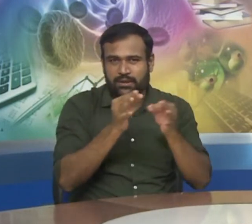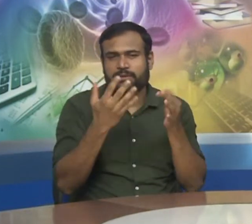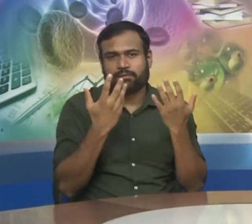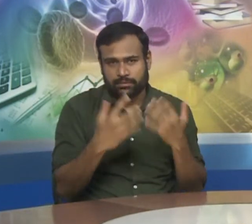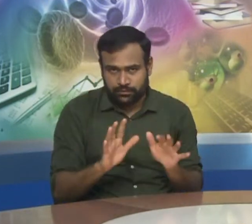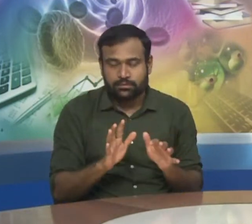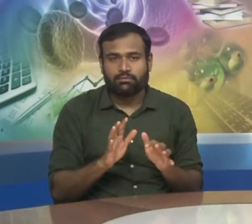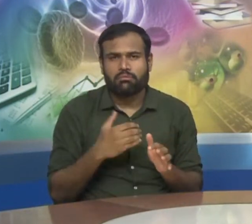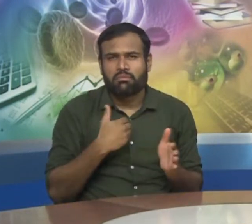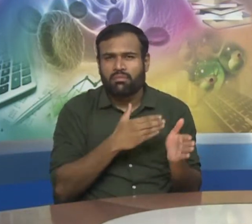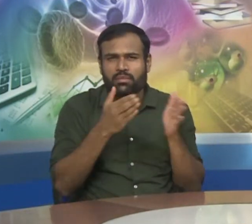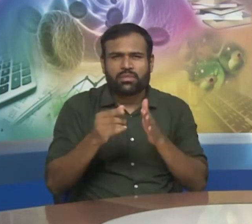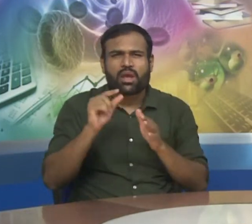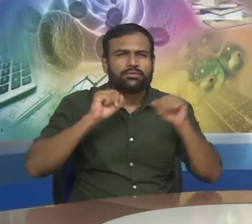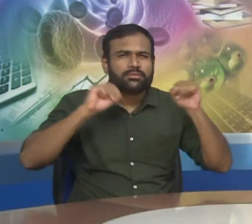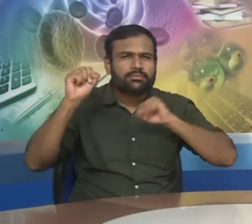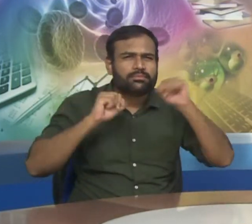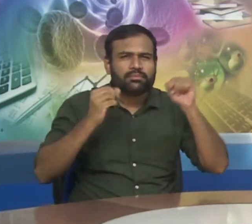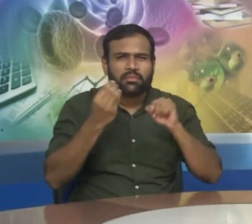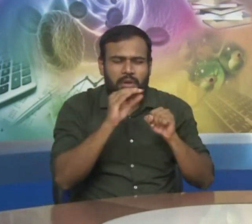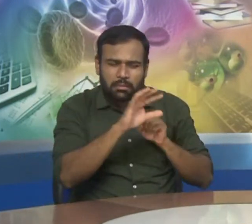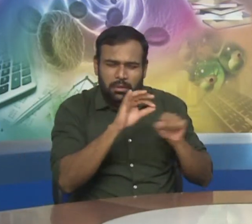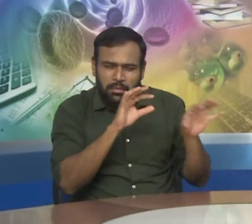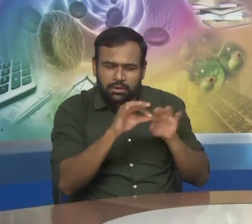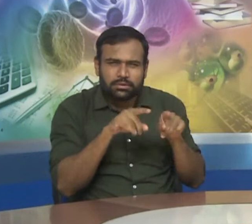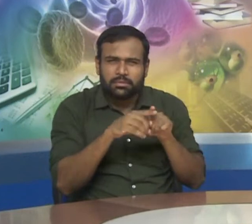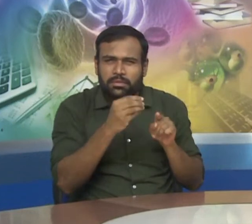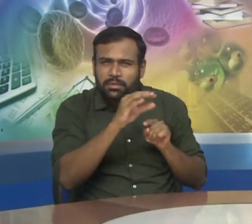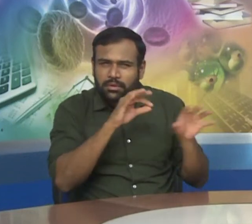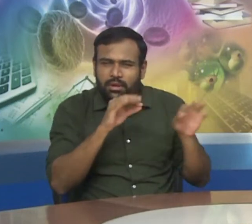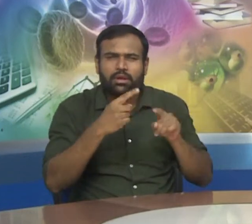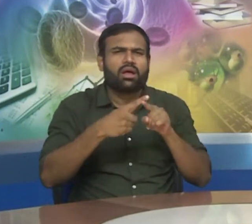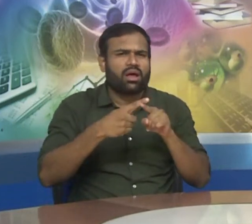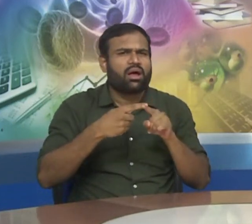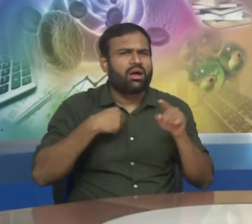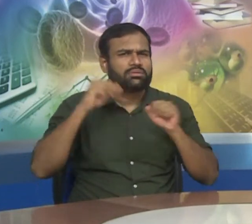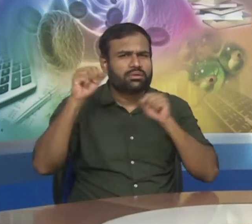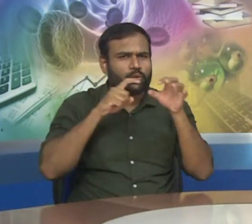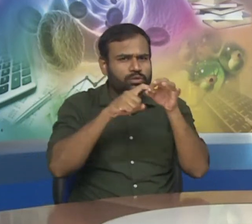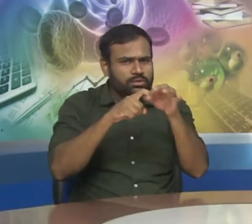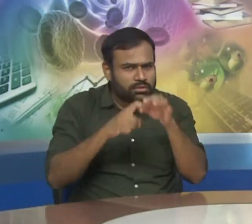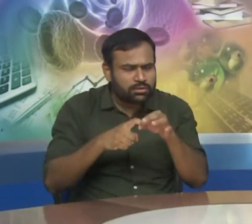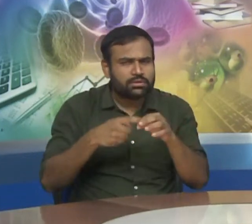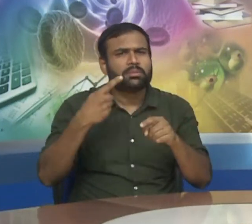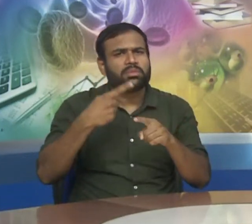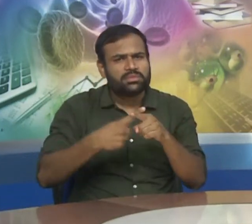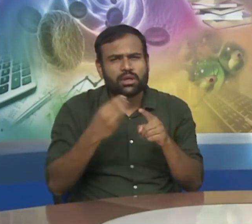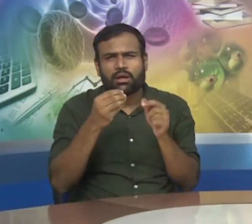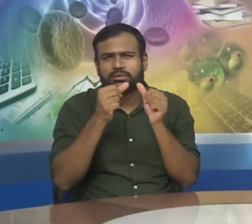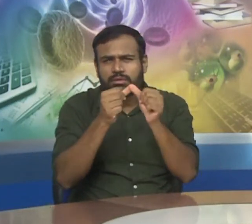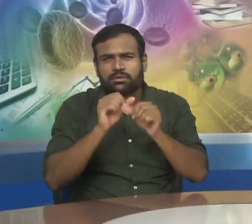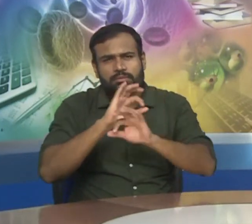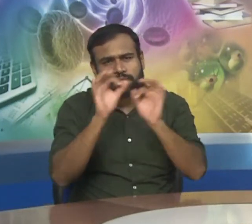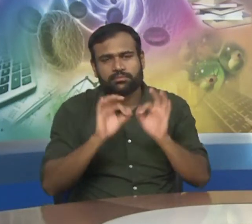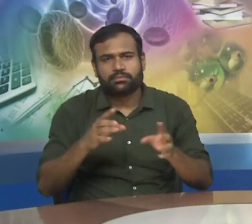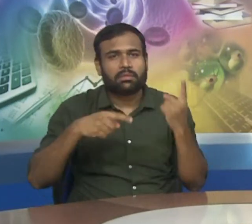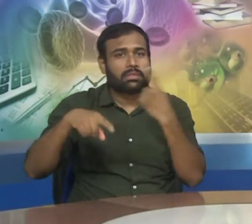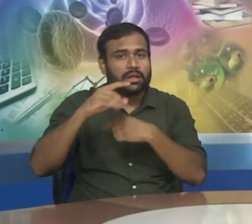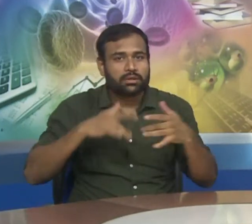We have understood the lesson so far. Now there are some exercise questions. I hope you will be able to answer the